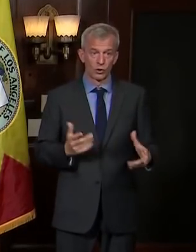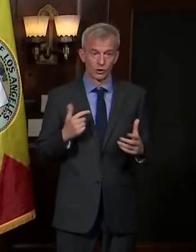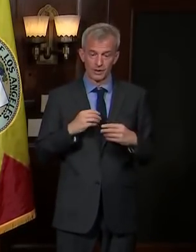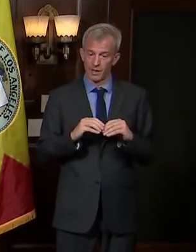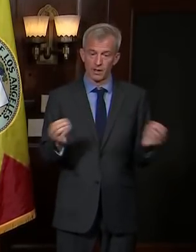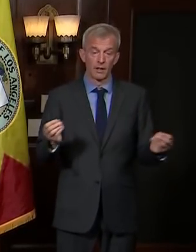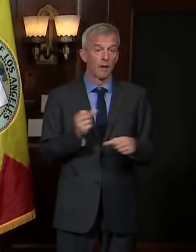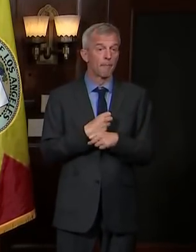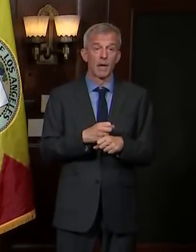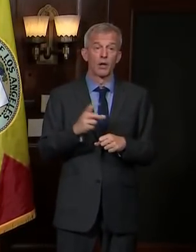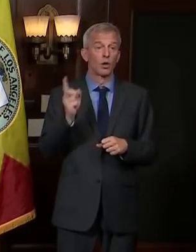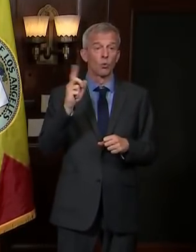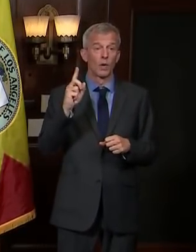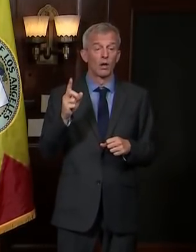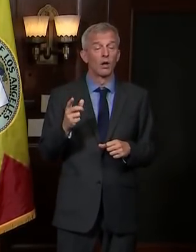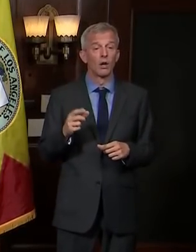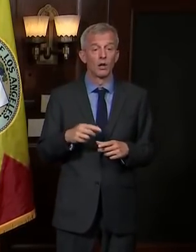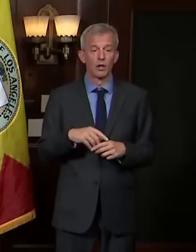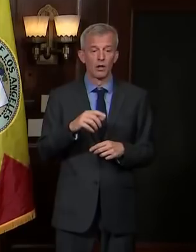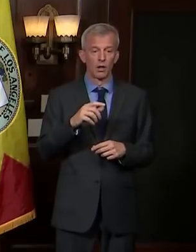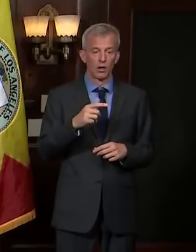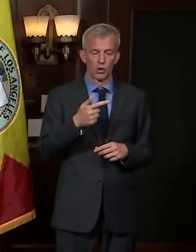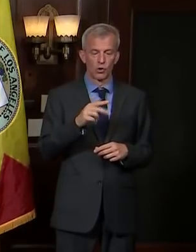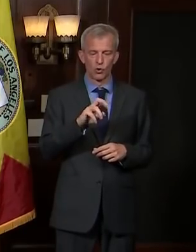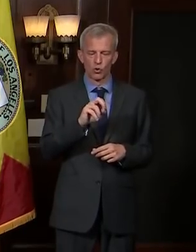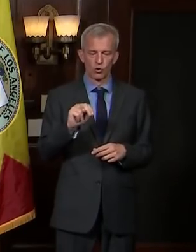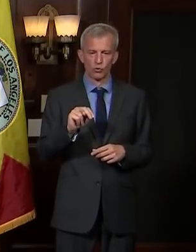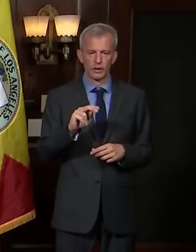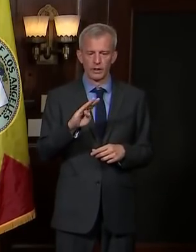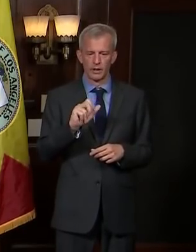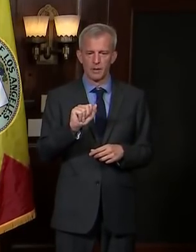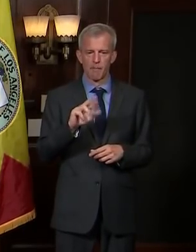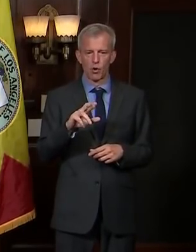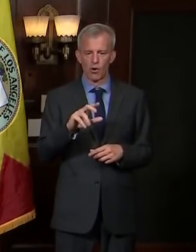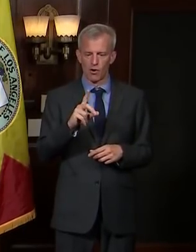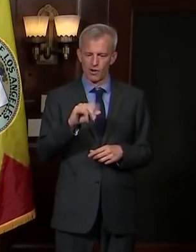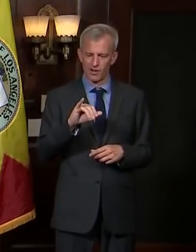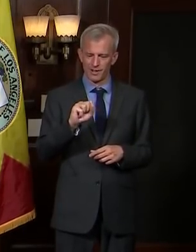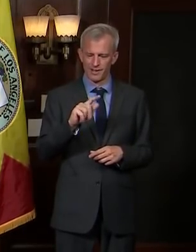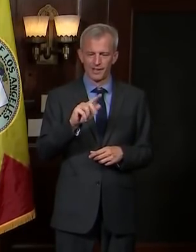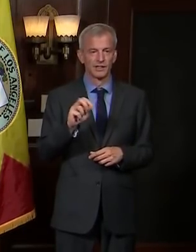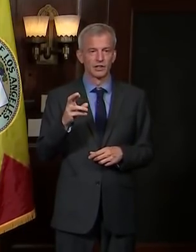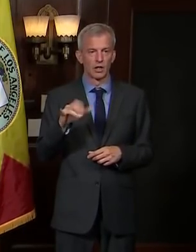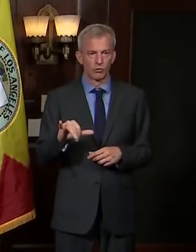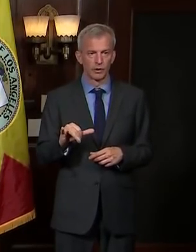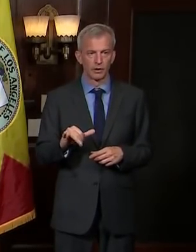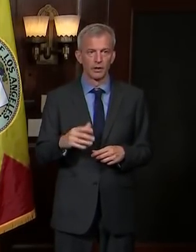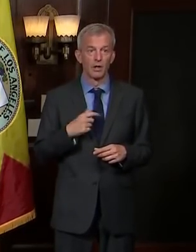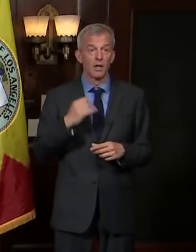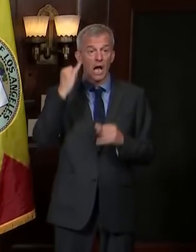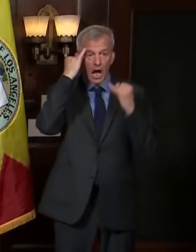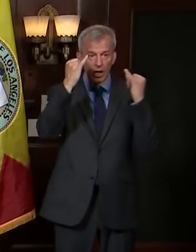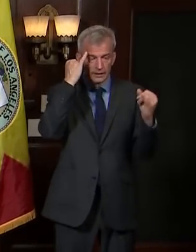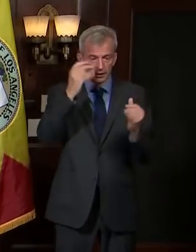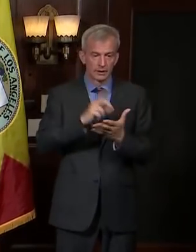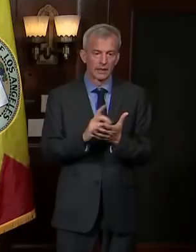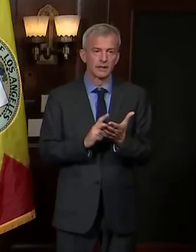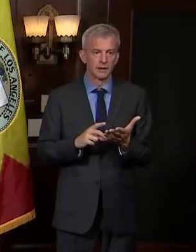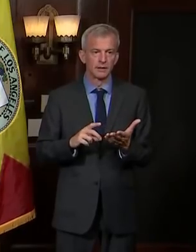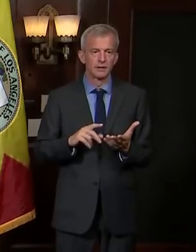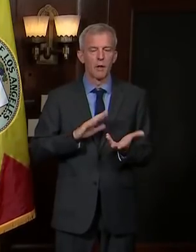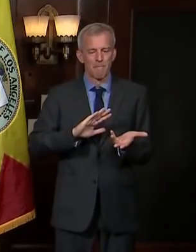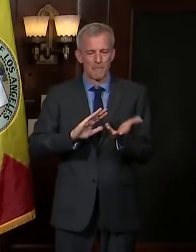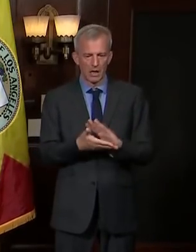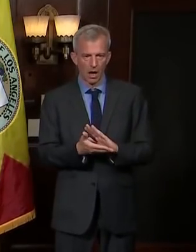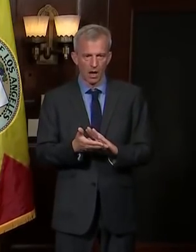made right down the street here in downtown by Green Bar Distillery. As more of these ideas and designs turn into products, we'll be able to protect